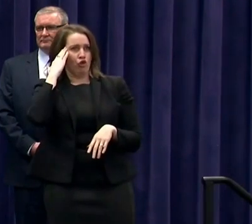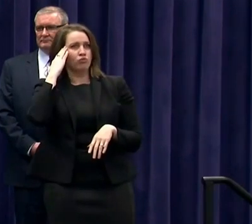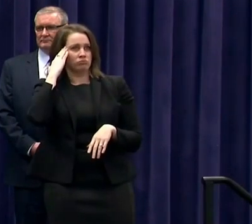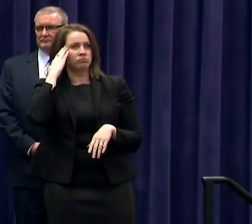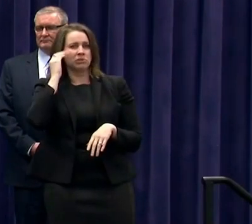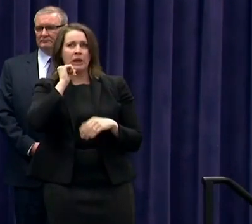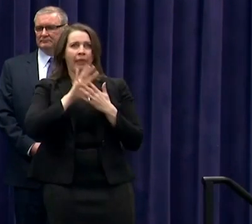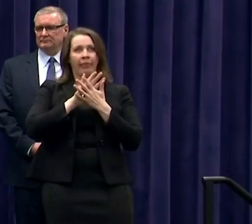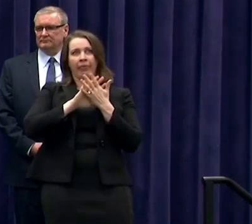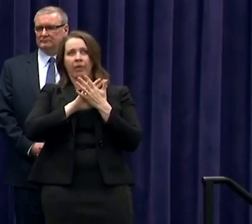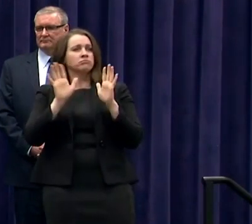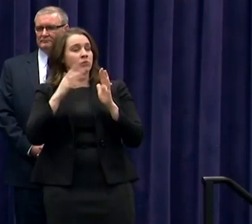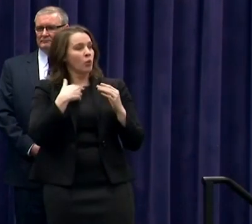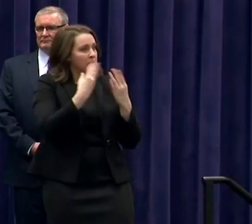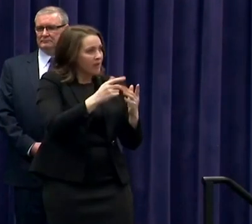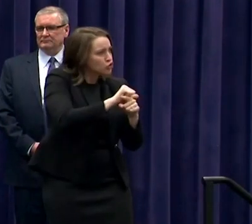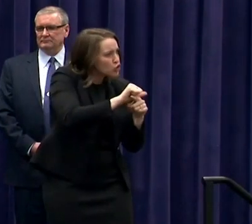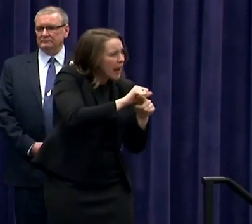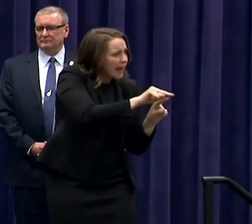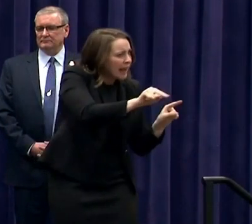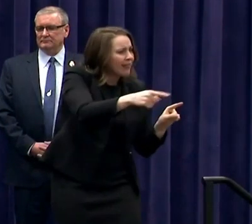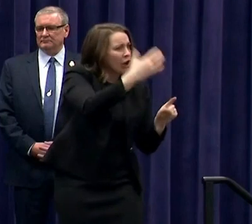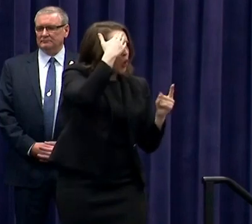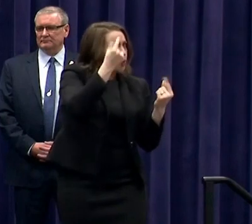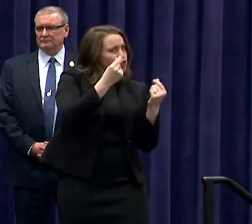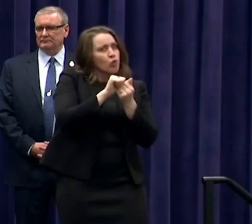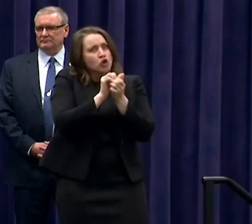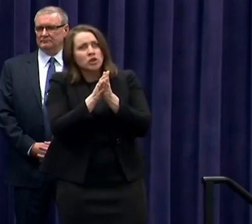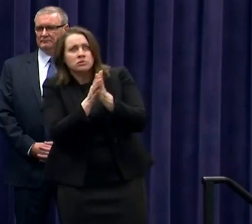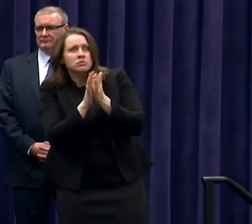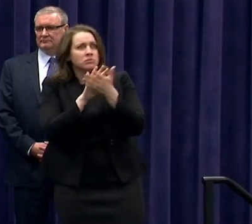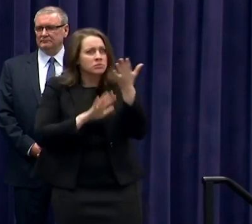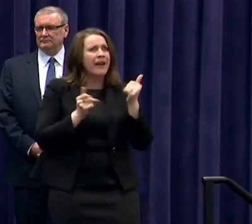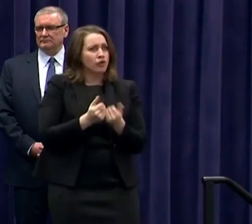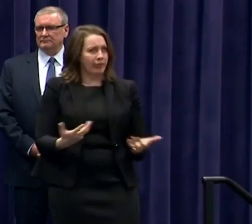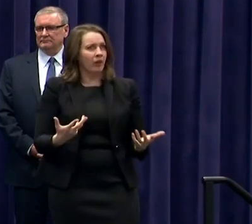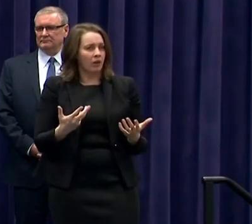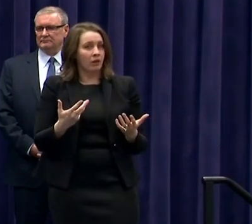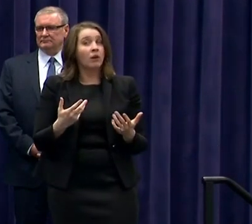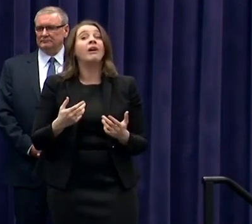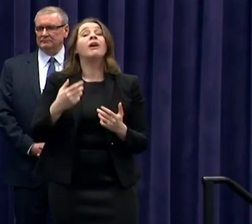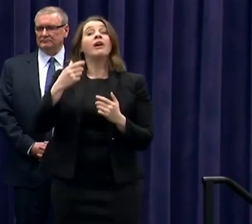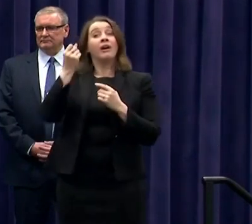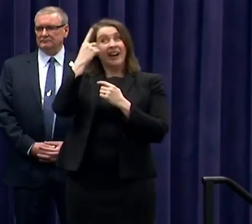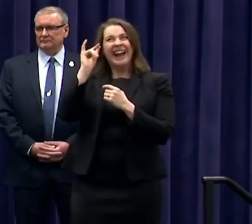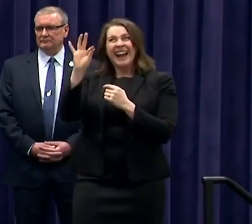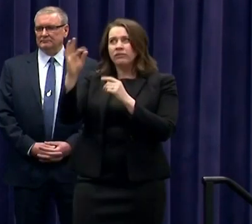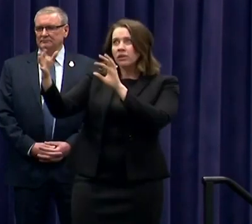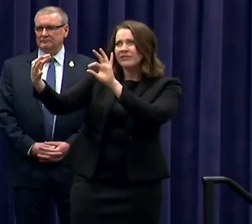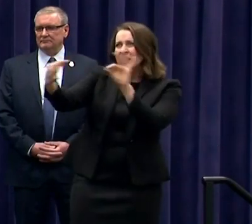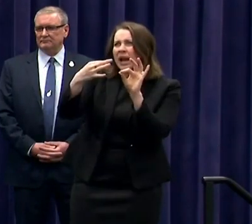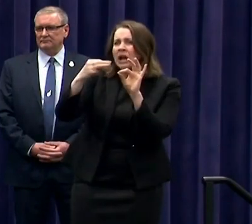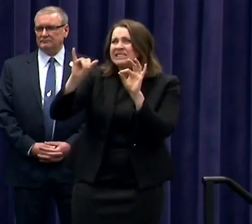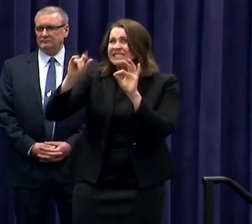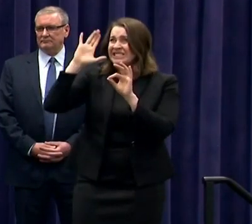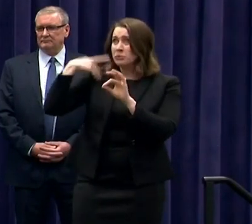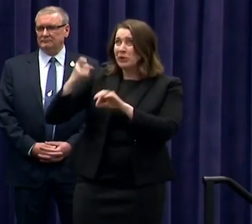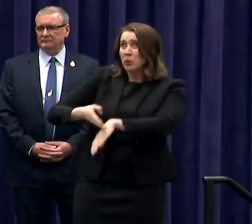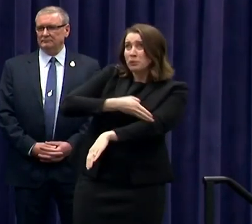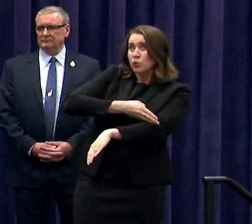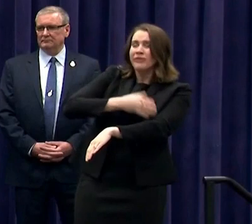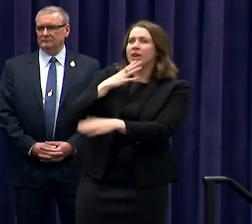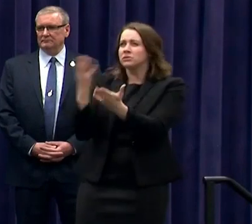responders great training, and we'll continue to do that. And then we're being responsive to what we're hearing where we can do more. And that's